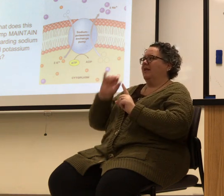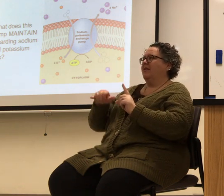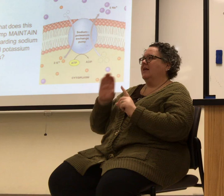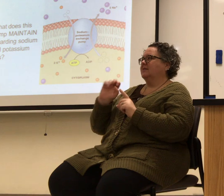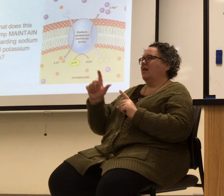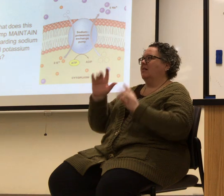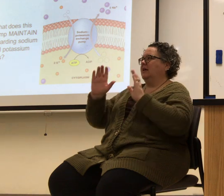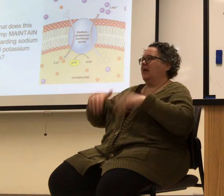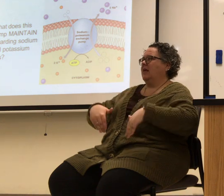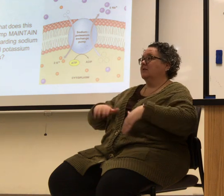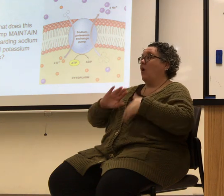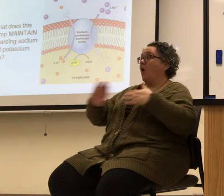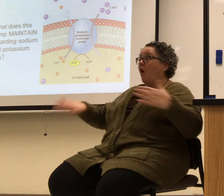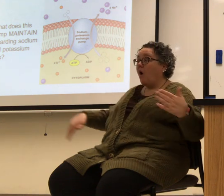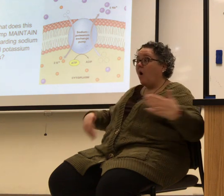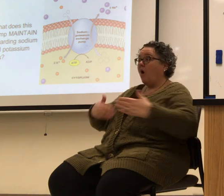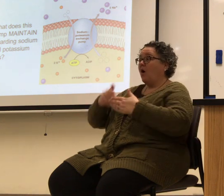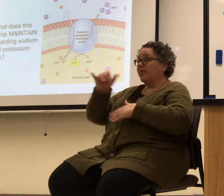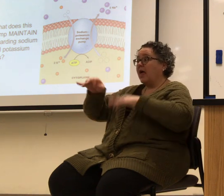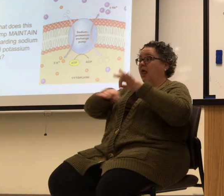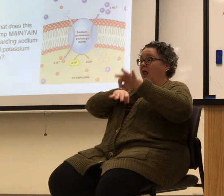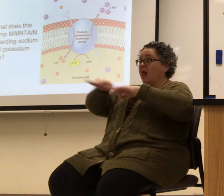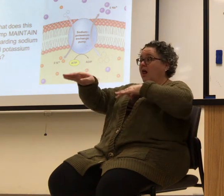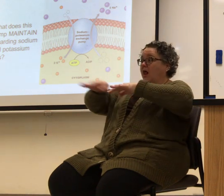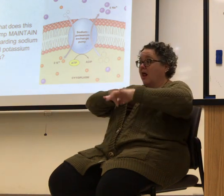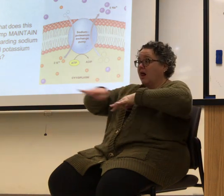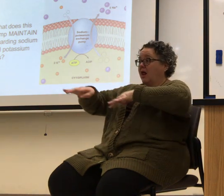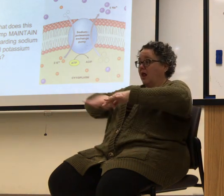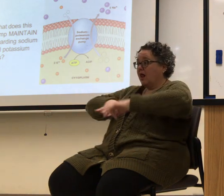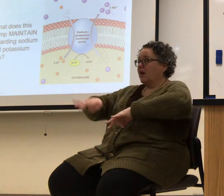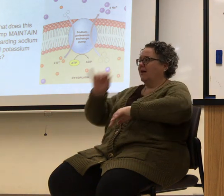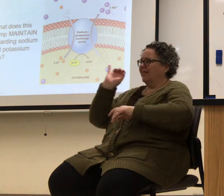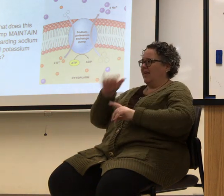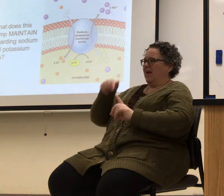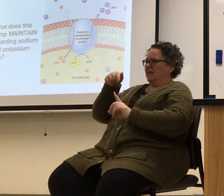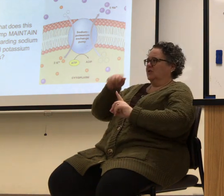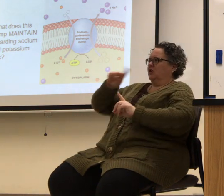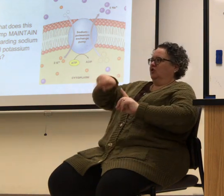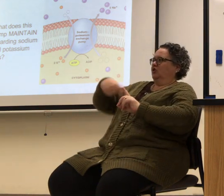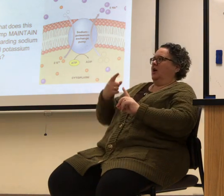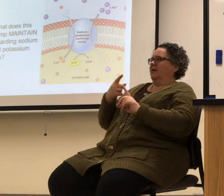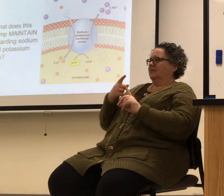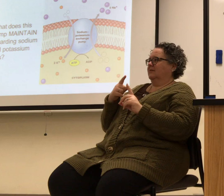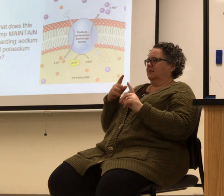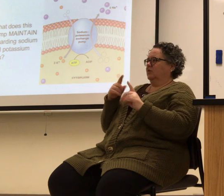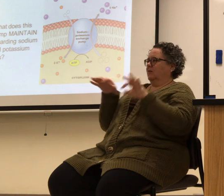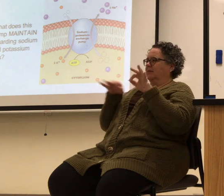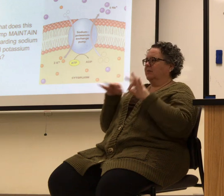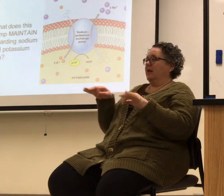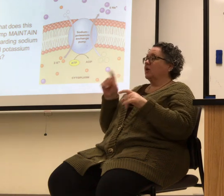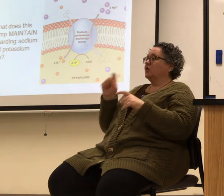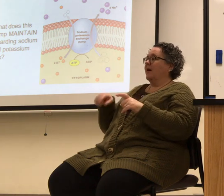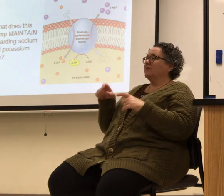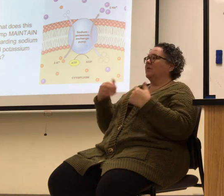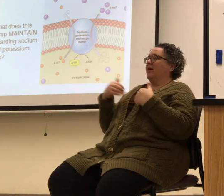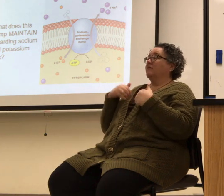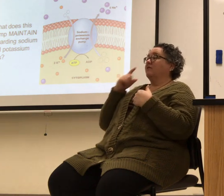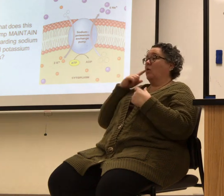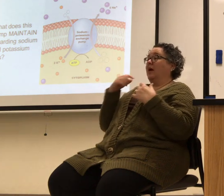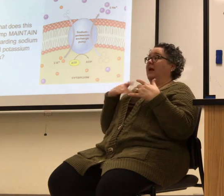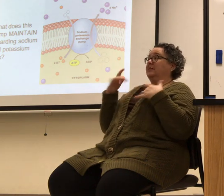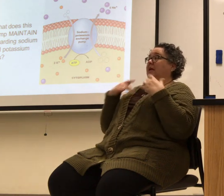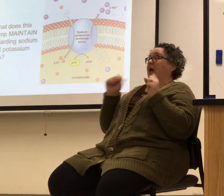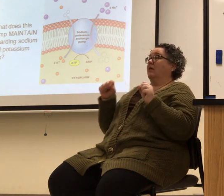All this to explain, you've done nothing. But this is the condition of an excitable cell. You have to have this charge difference, so when you